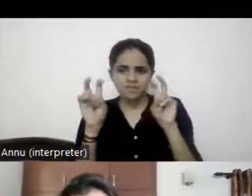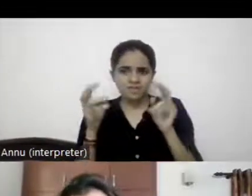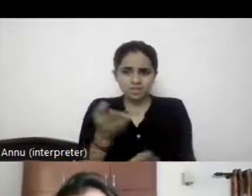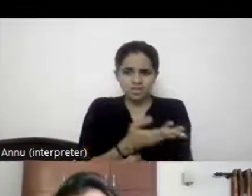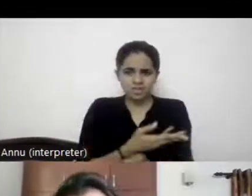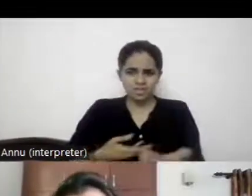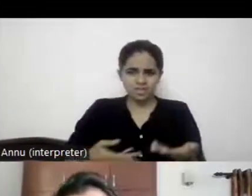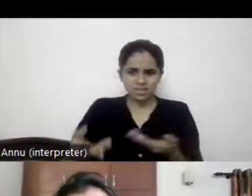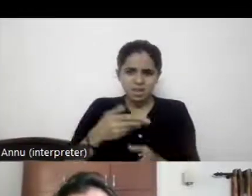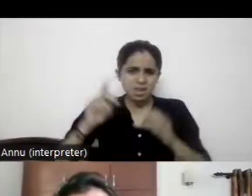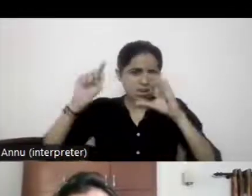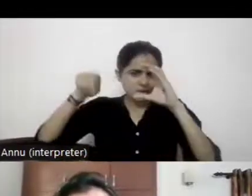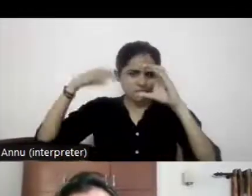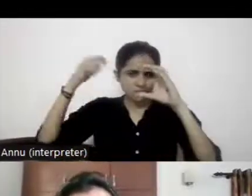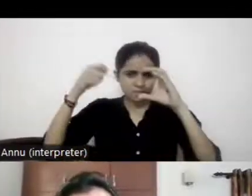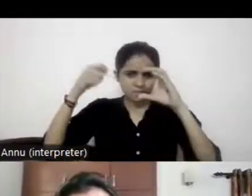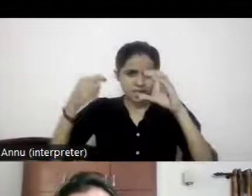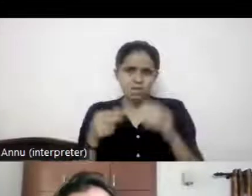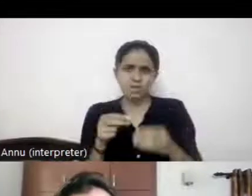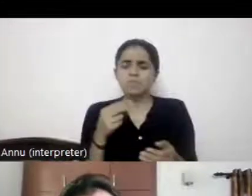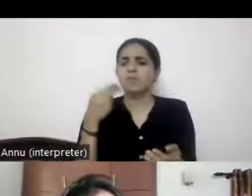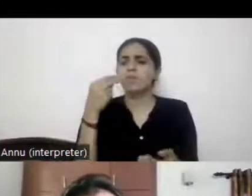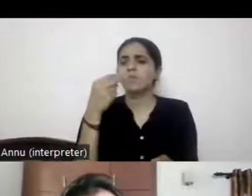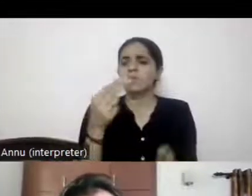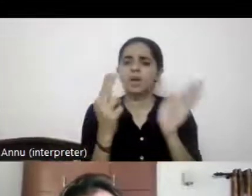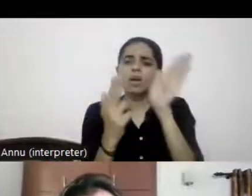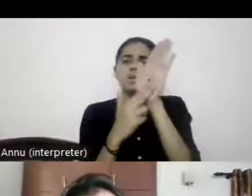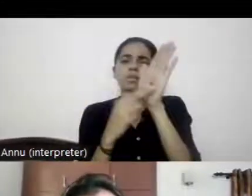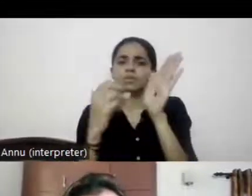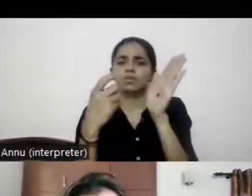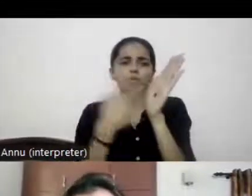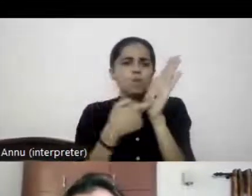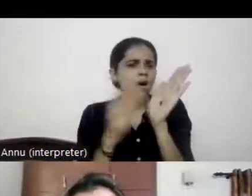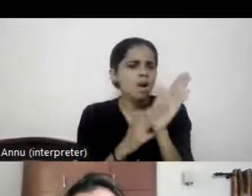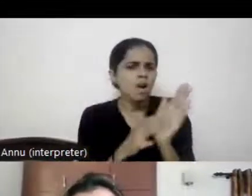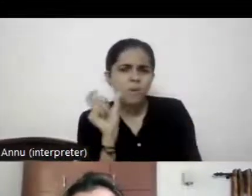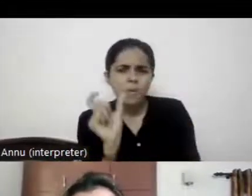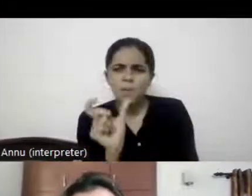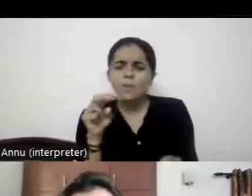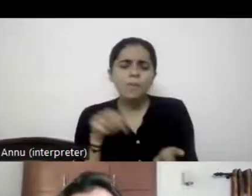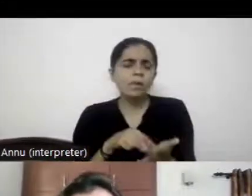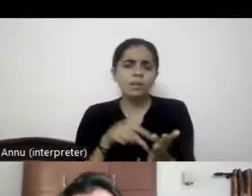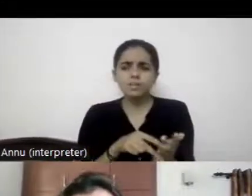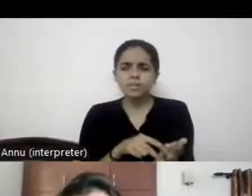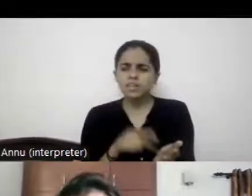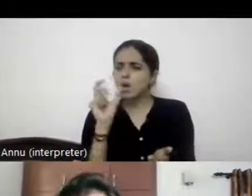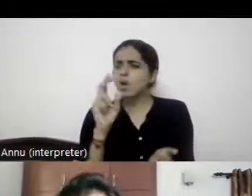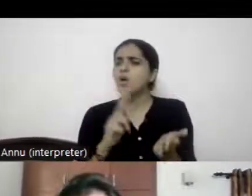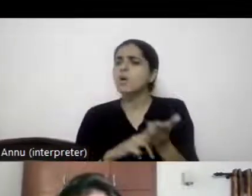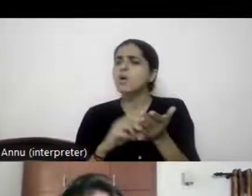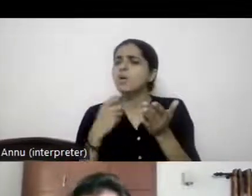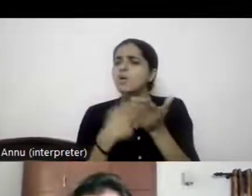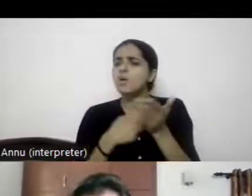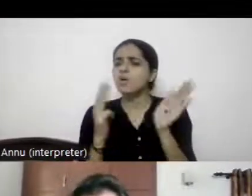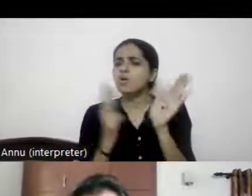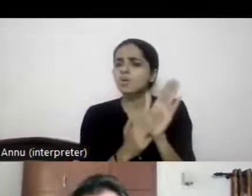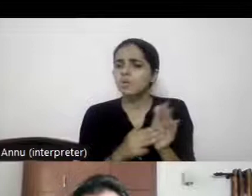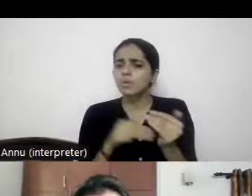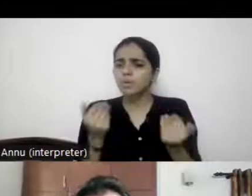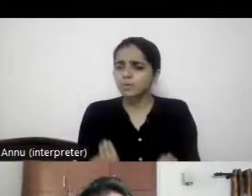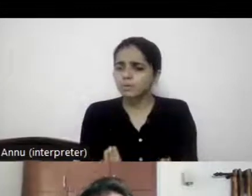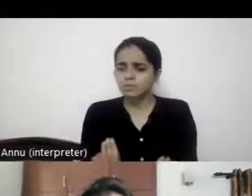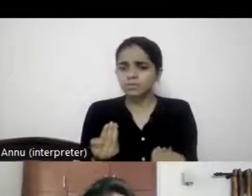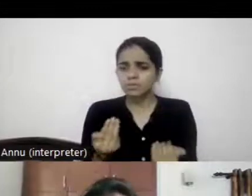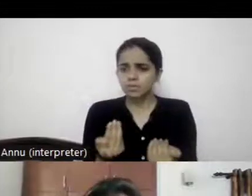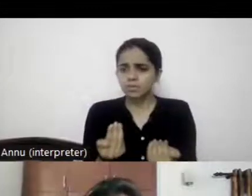films, let us first look at the term norm. And norm is something that I feel we need to